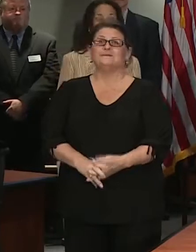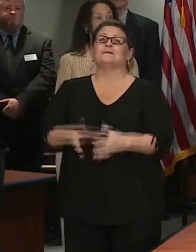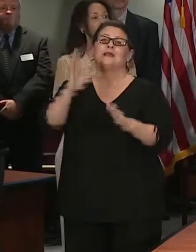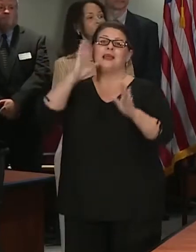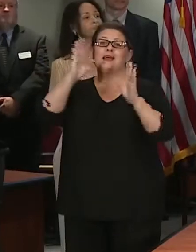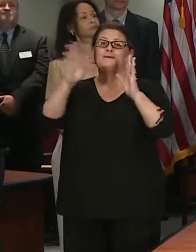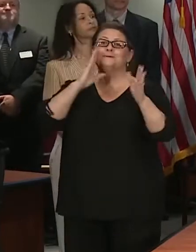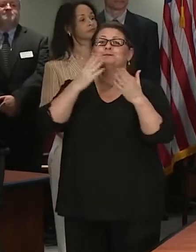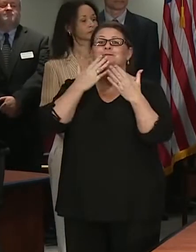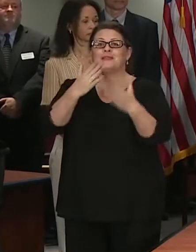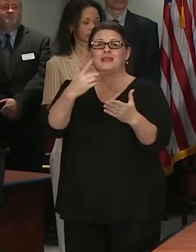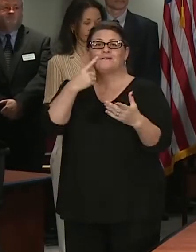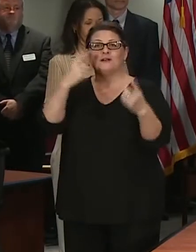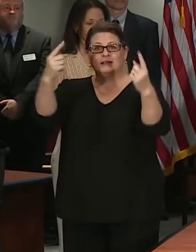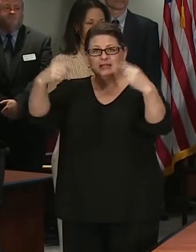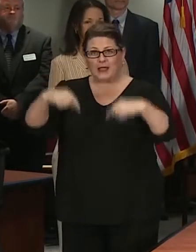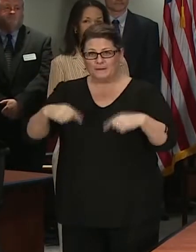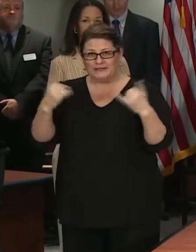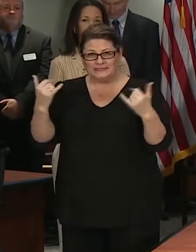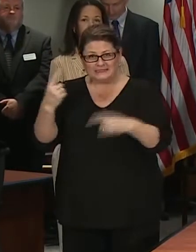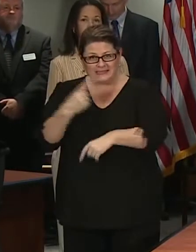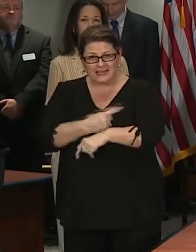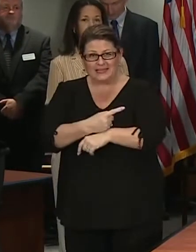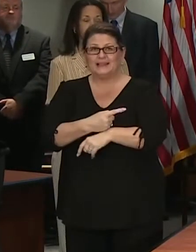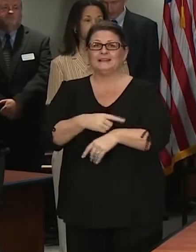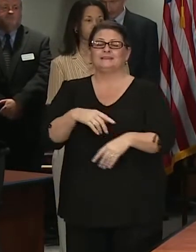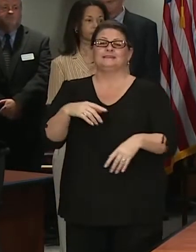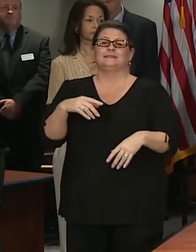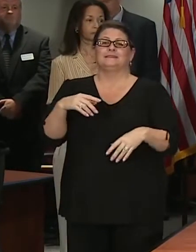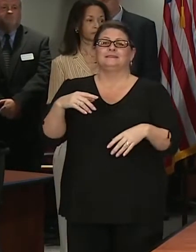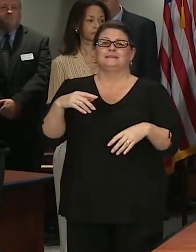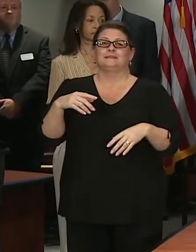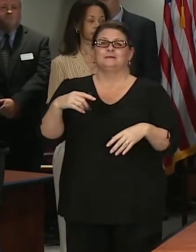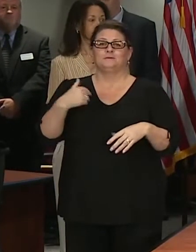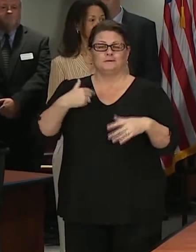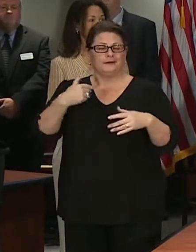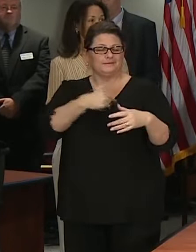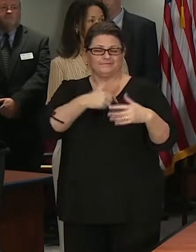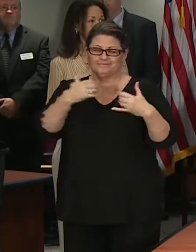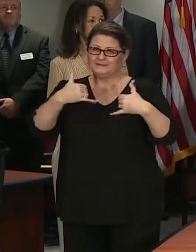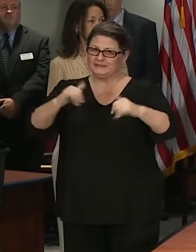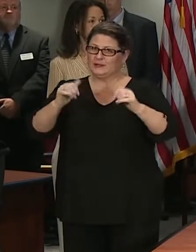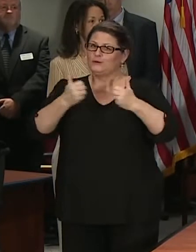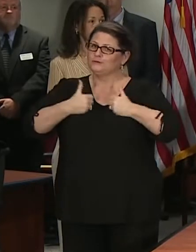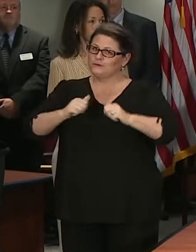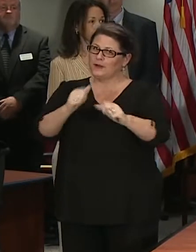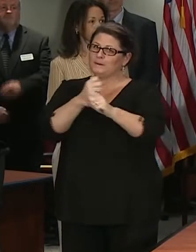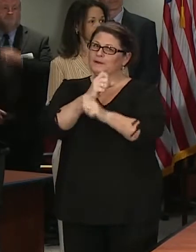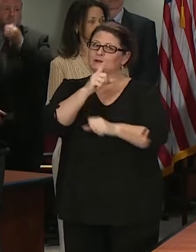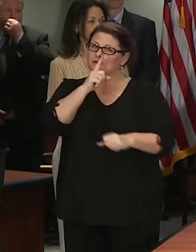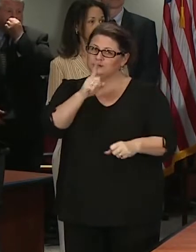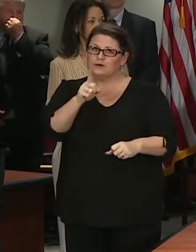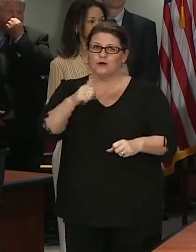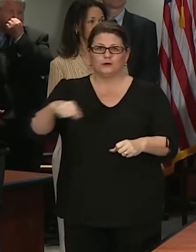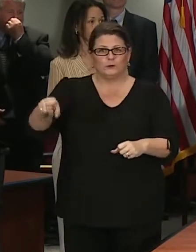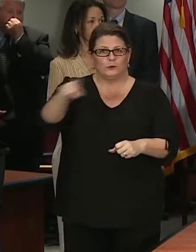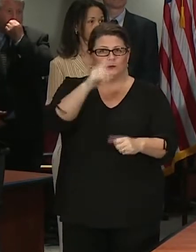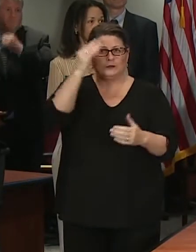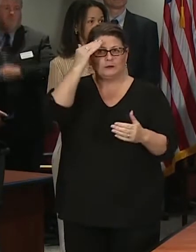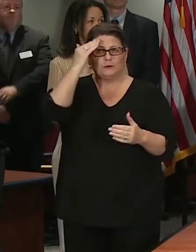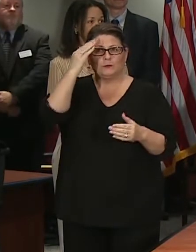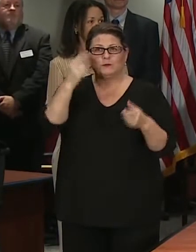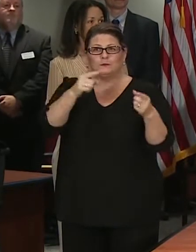Well, thank you for coming. Today, again, we are trying to be sure that everyone is kept up to